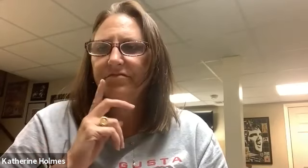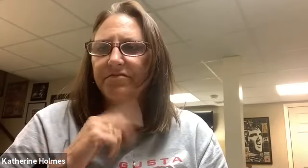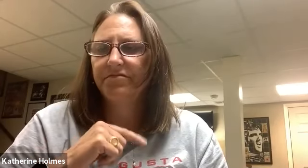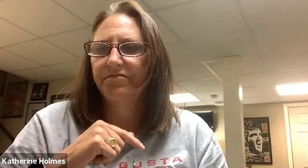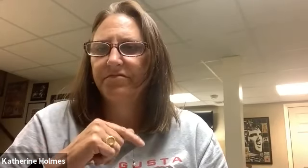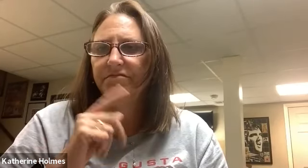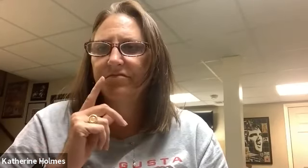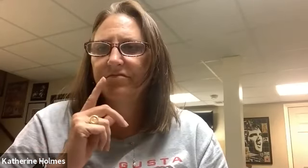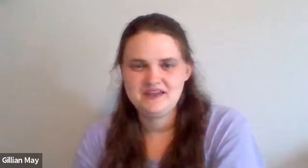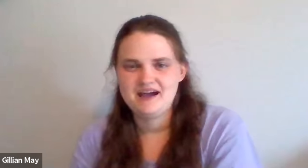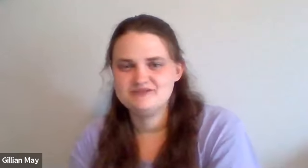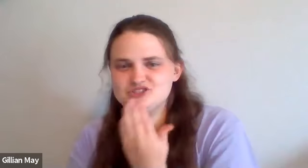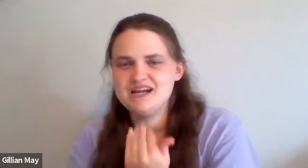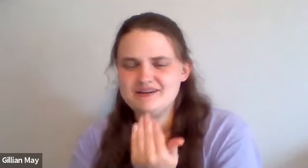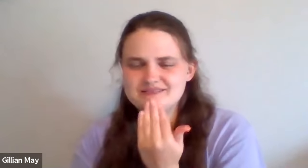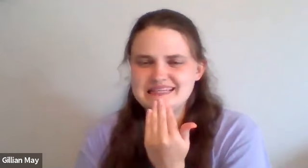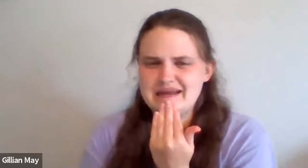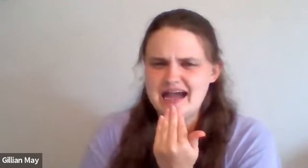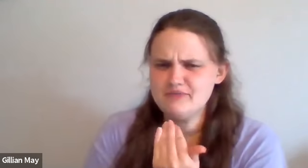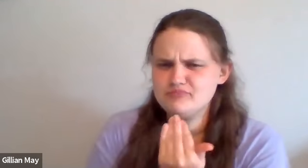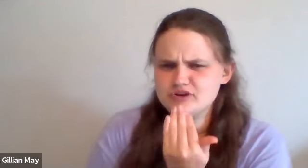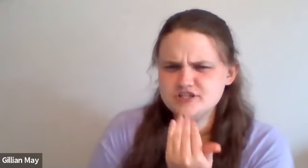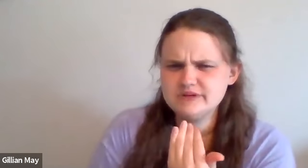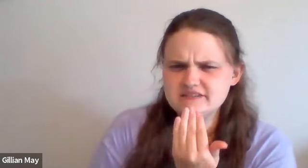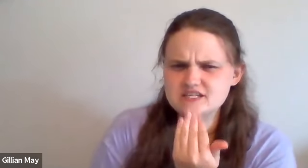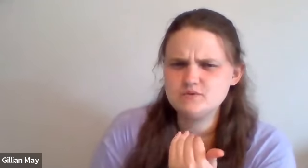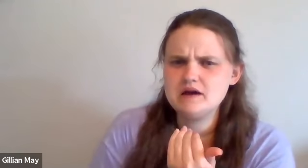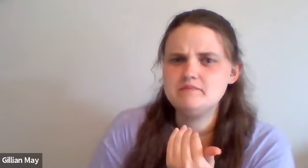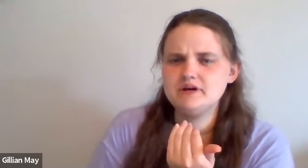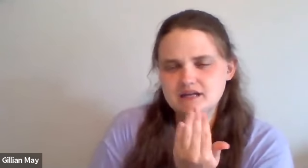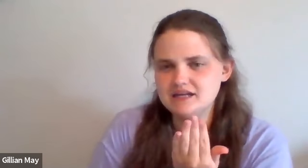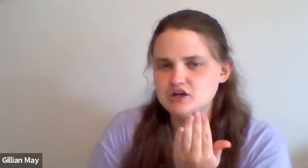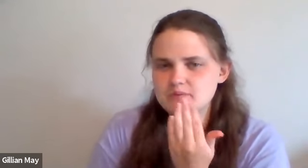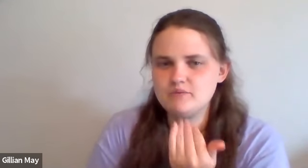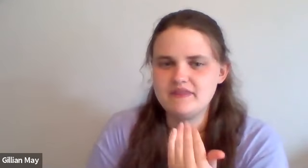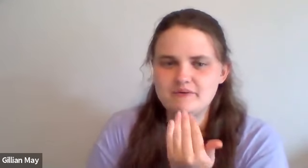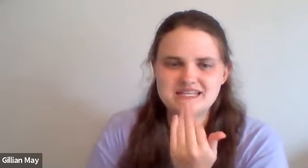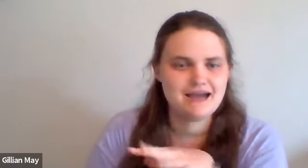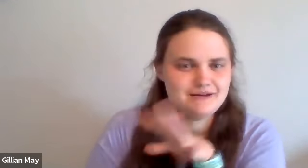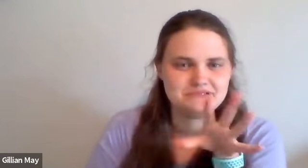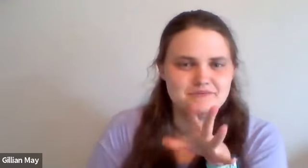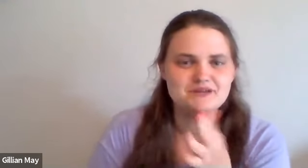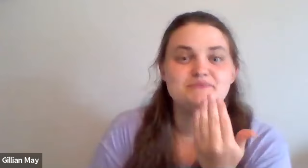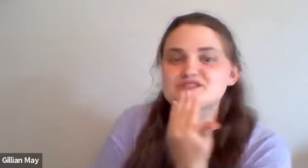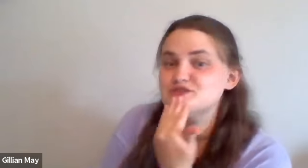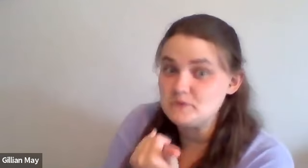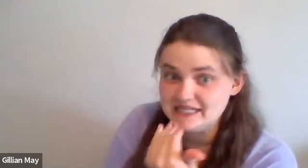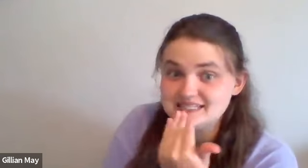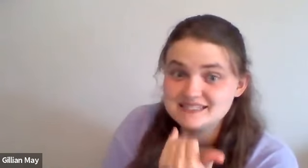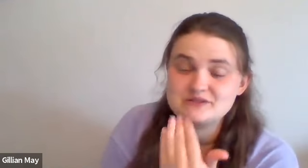Sweet. Yeah. I was like, I'm pretty sure we did this one, but again, it could have been one that was added with something, but sweet. So